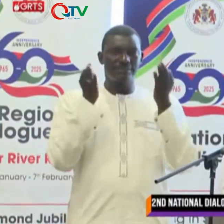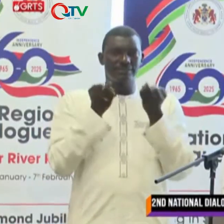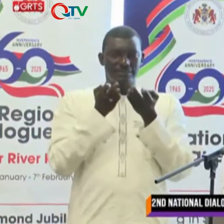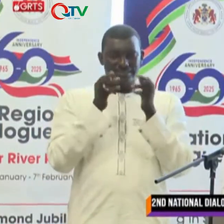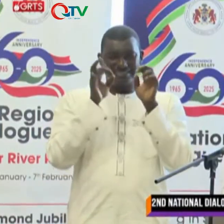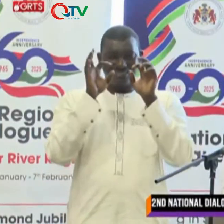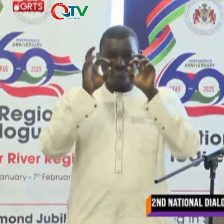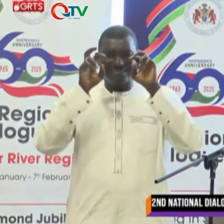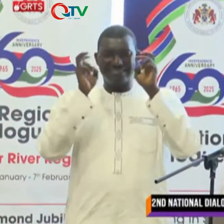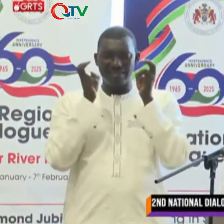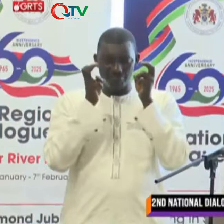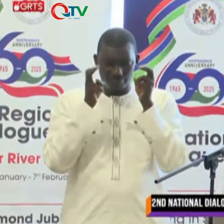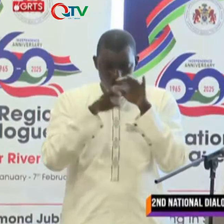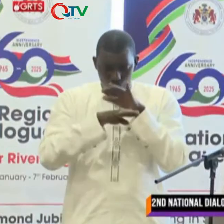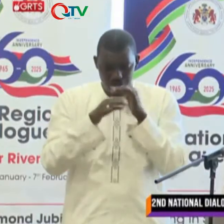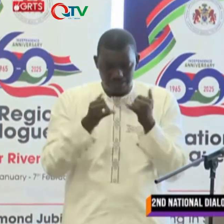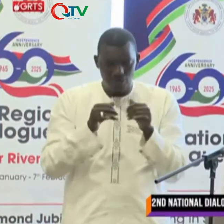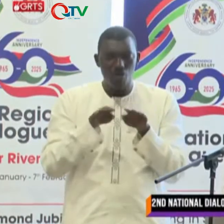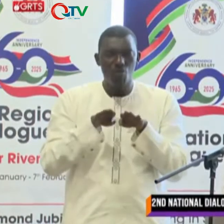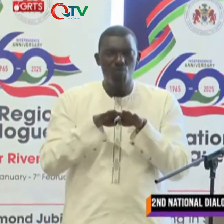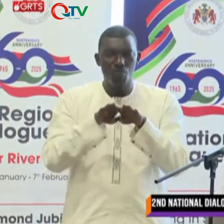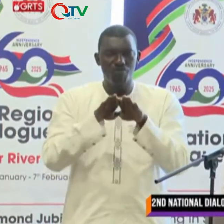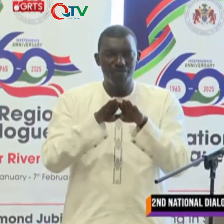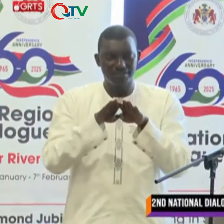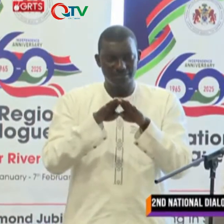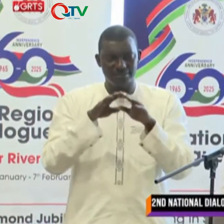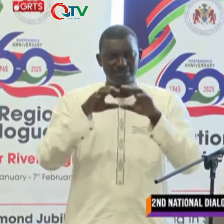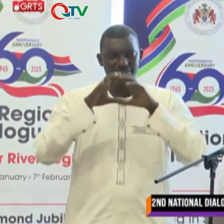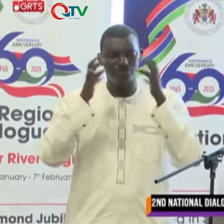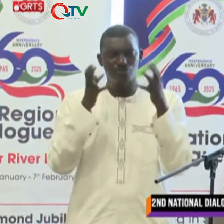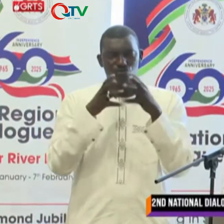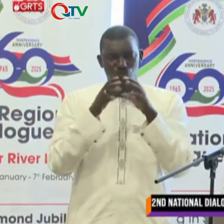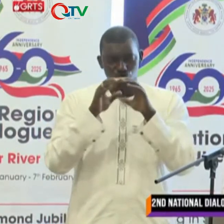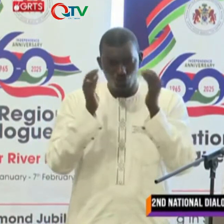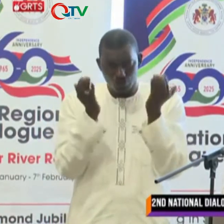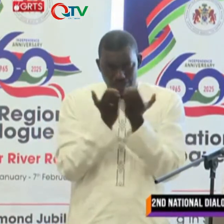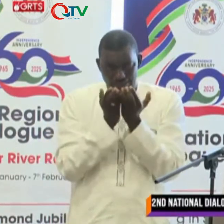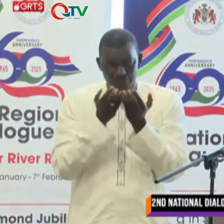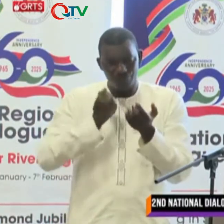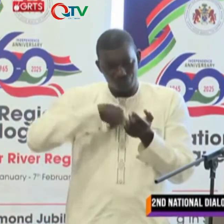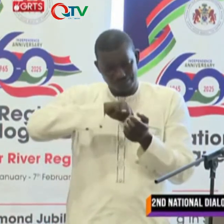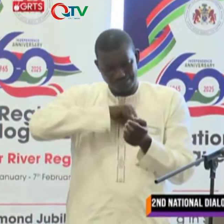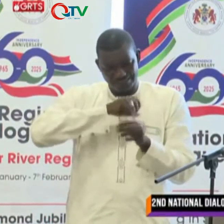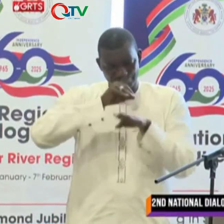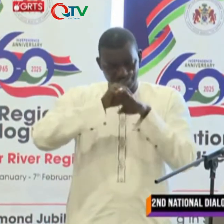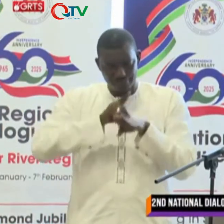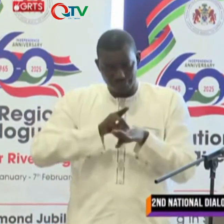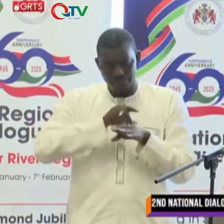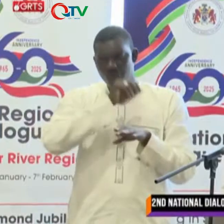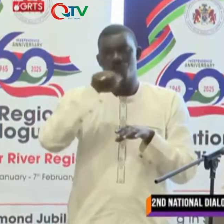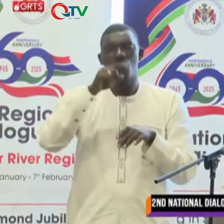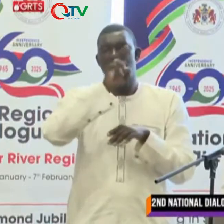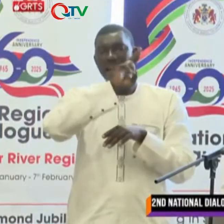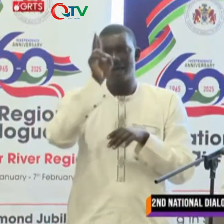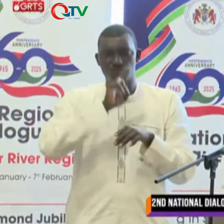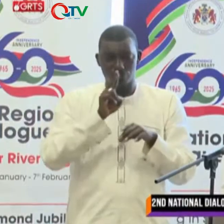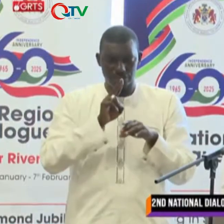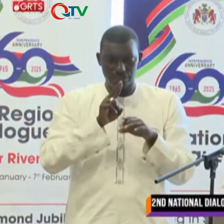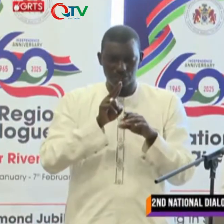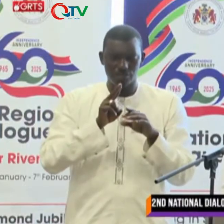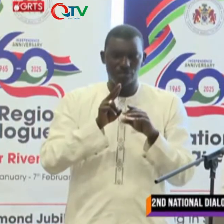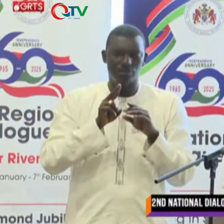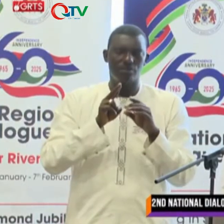consideration, marching in solidarity for self-reliance and national development, holds